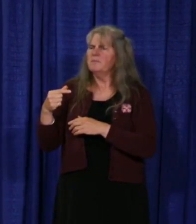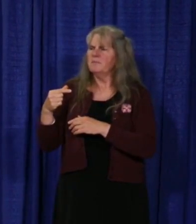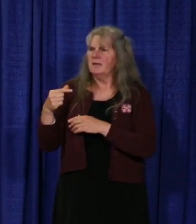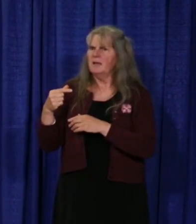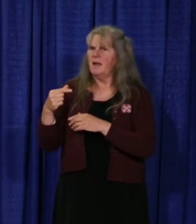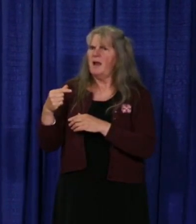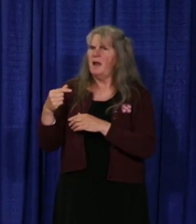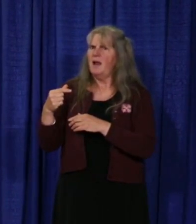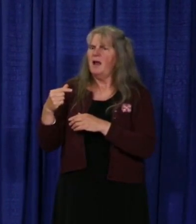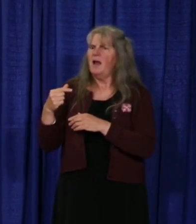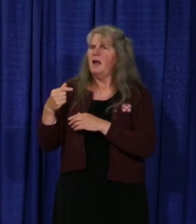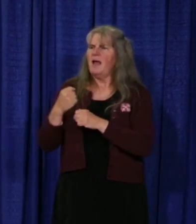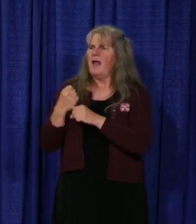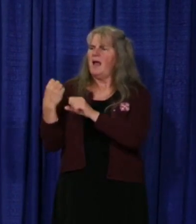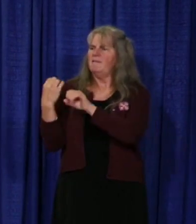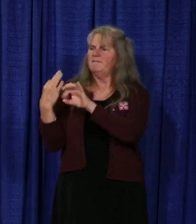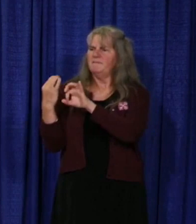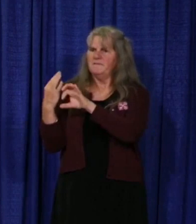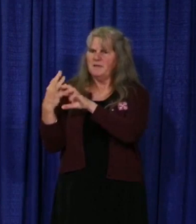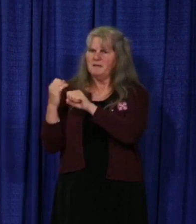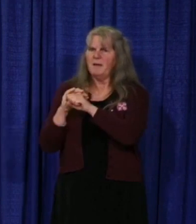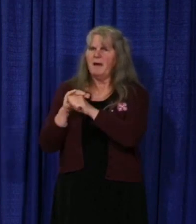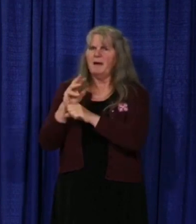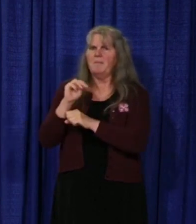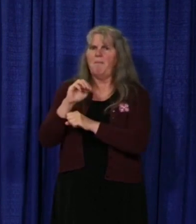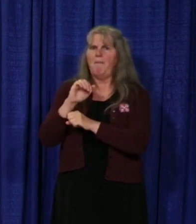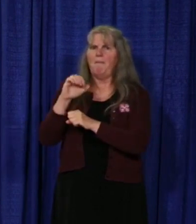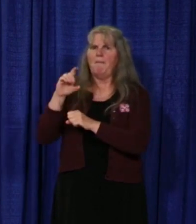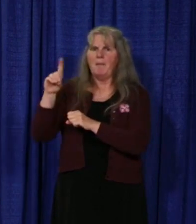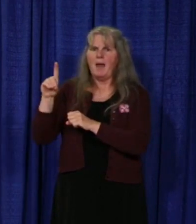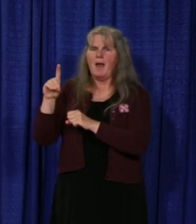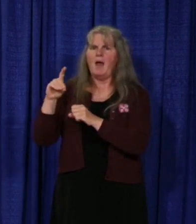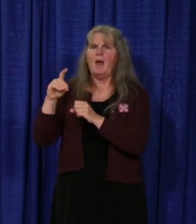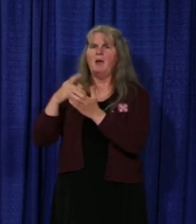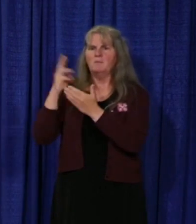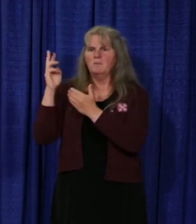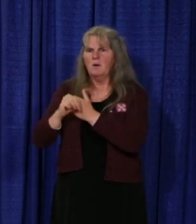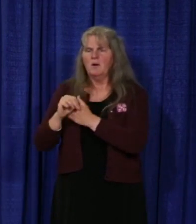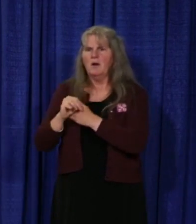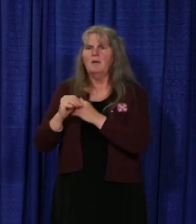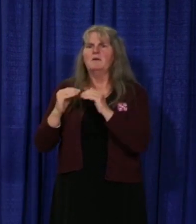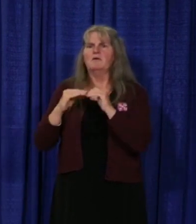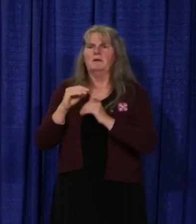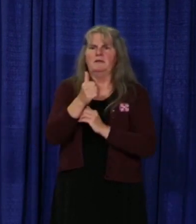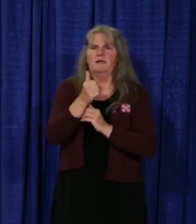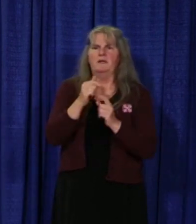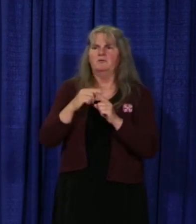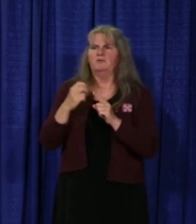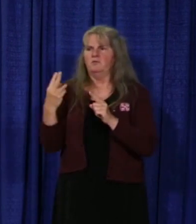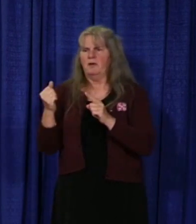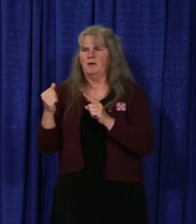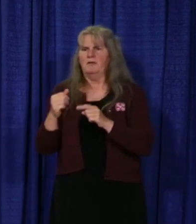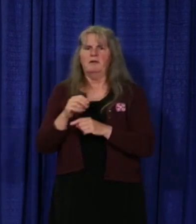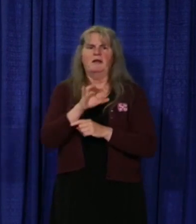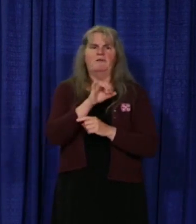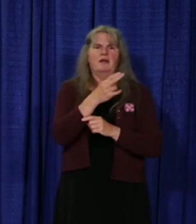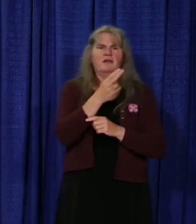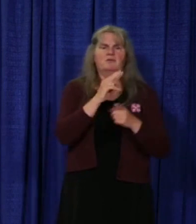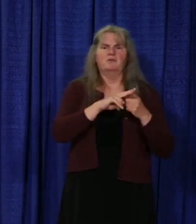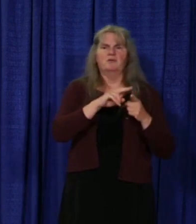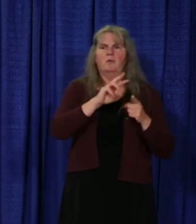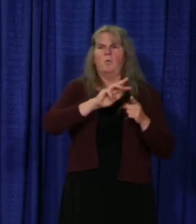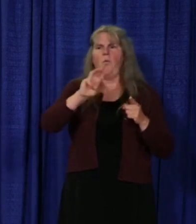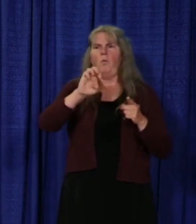feedback about the MAD program, the move regarding grade 10 to 12, and the movement of grade 8s from FH over to Wood